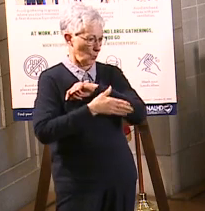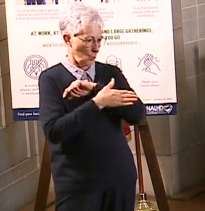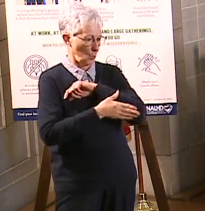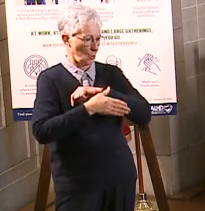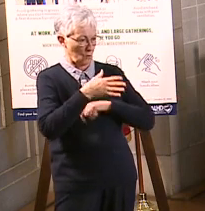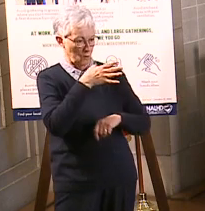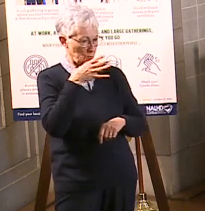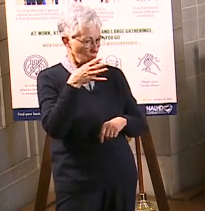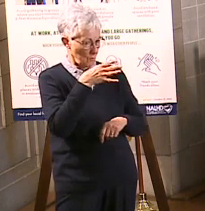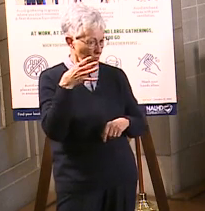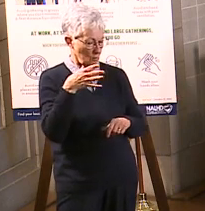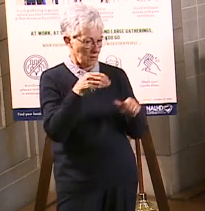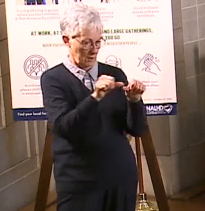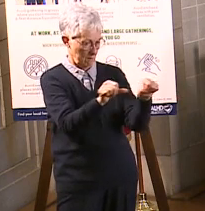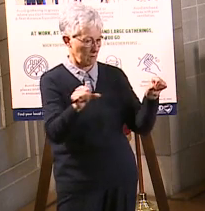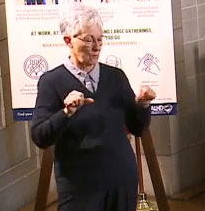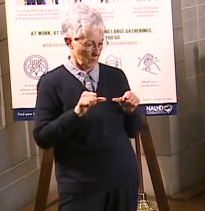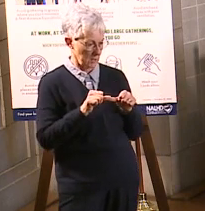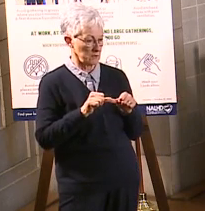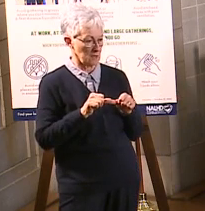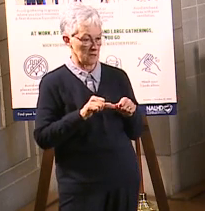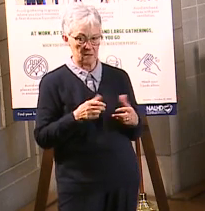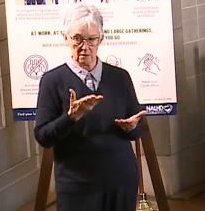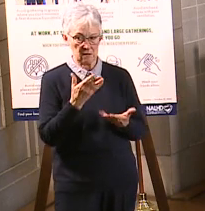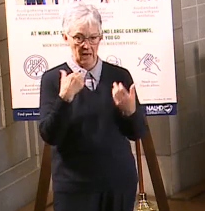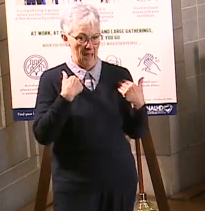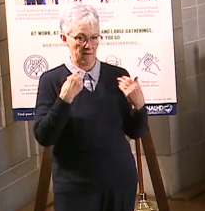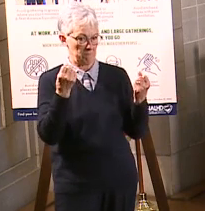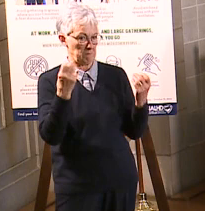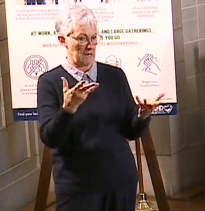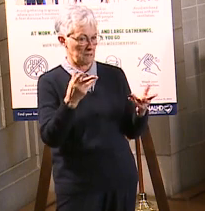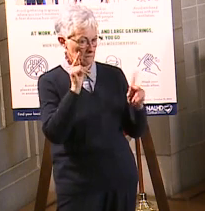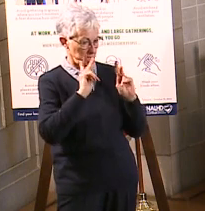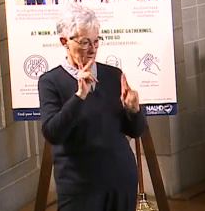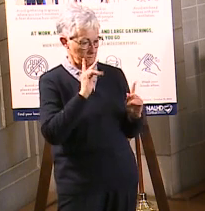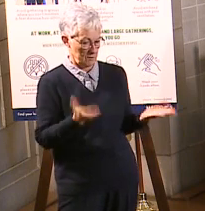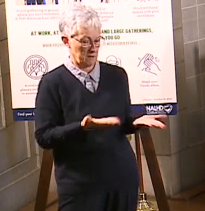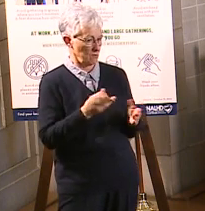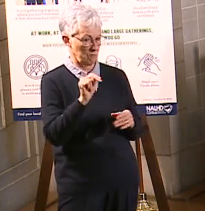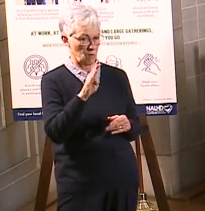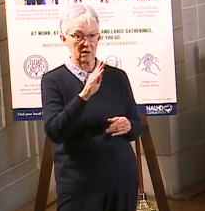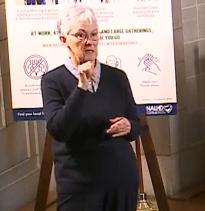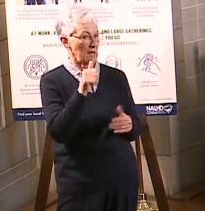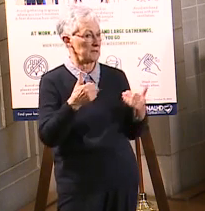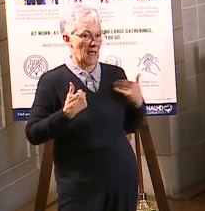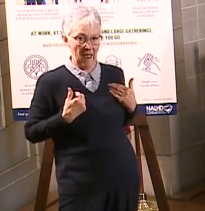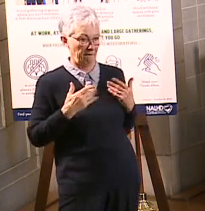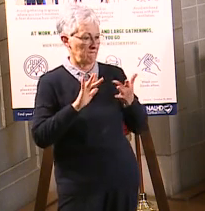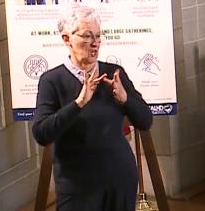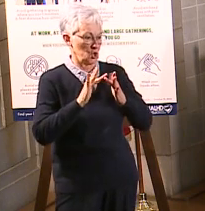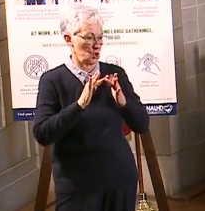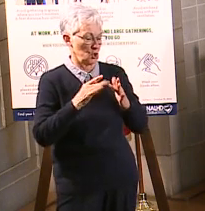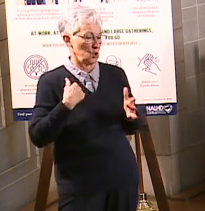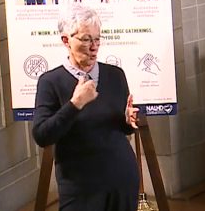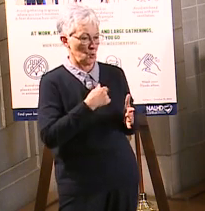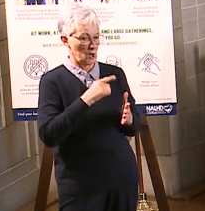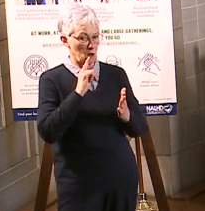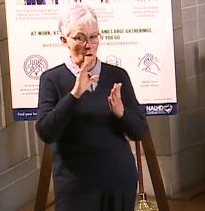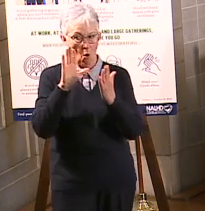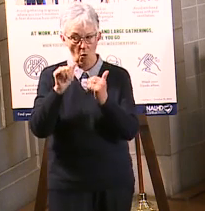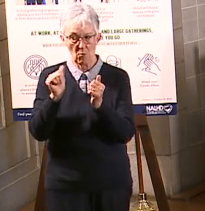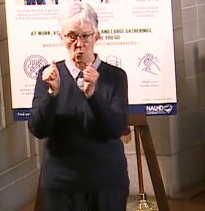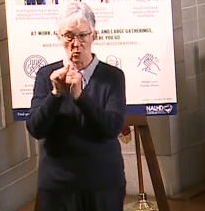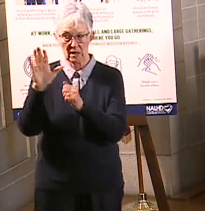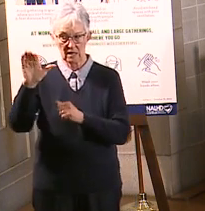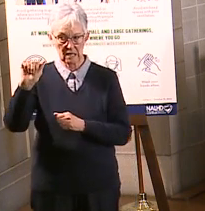by broadband access. And while we started connecting them we think we'll get about 17,600 with the CARES Act money,